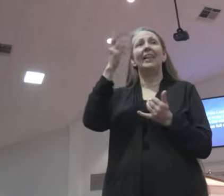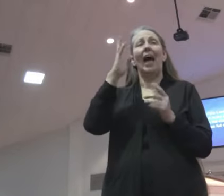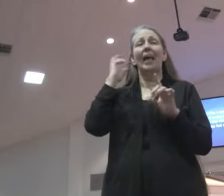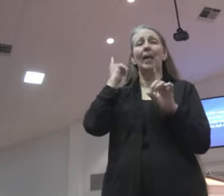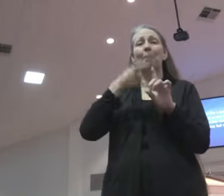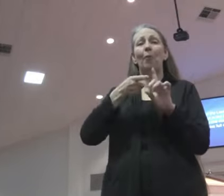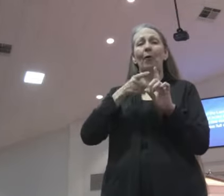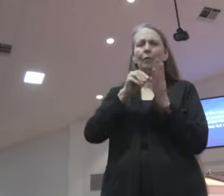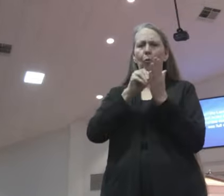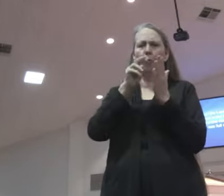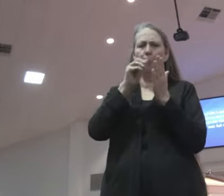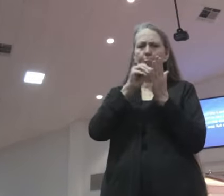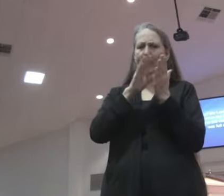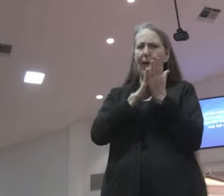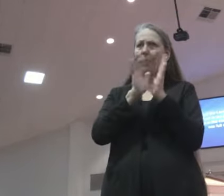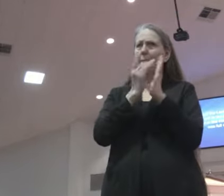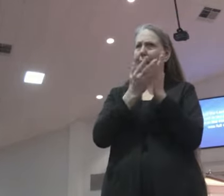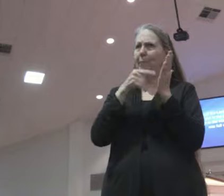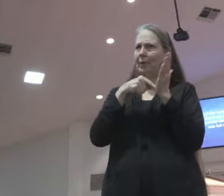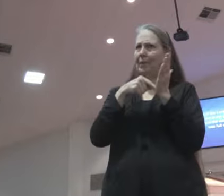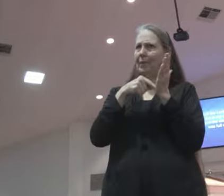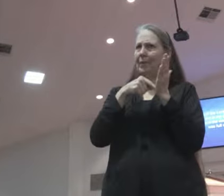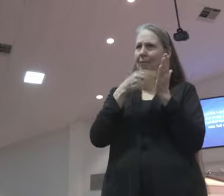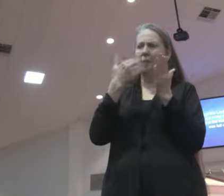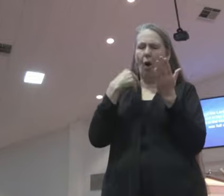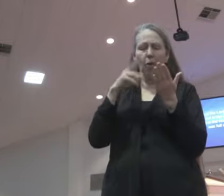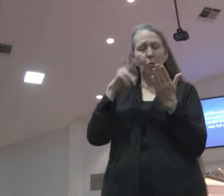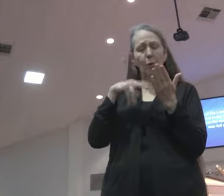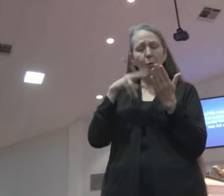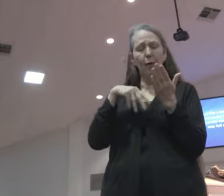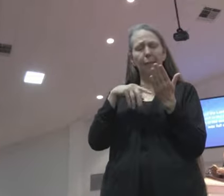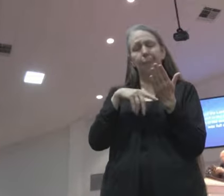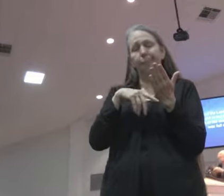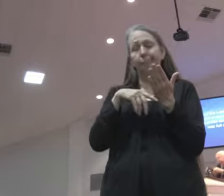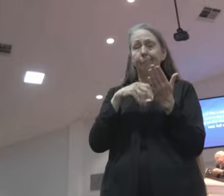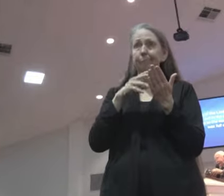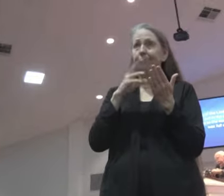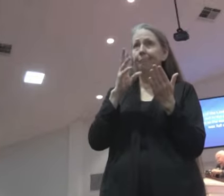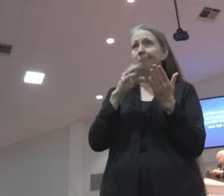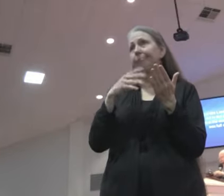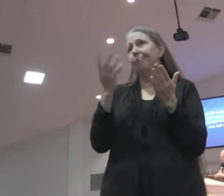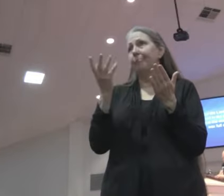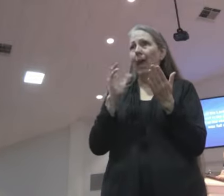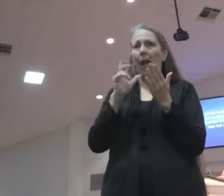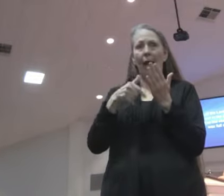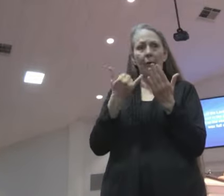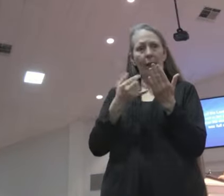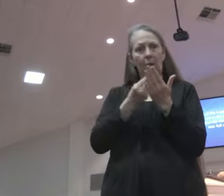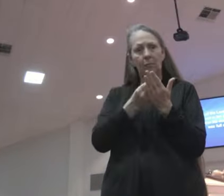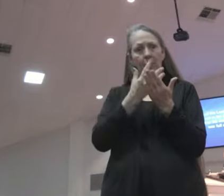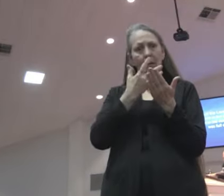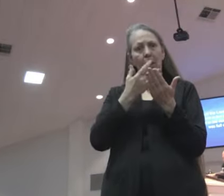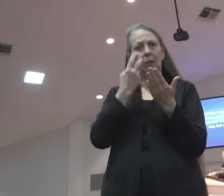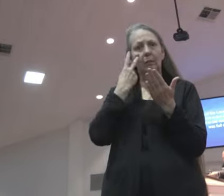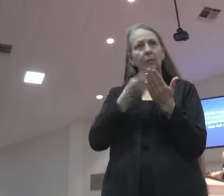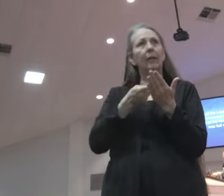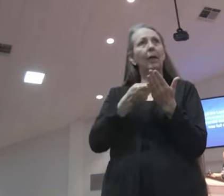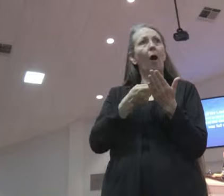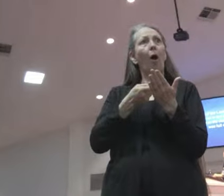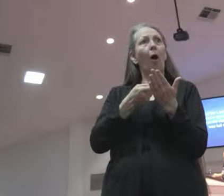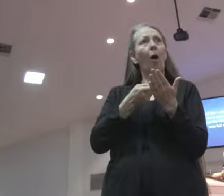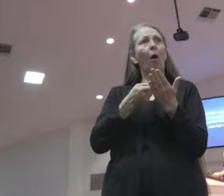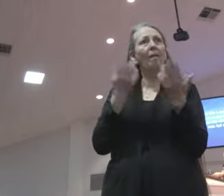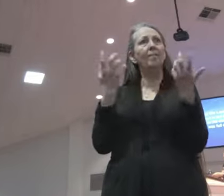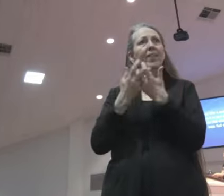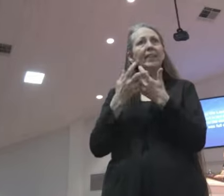reason. That there was a purpose for incidents and things that took place, who was involved, where it